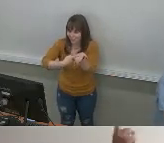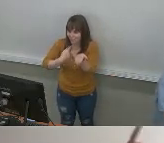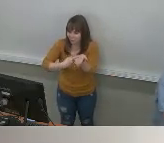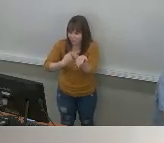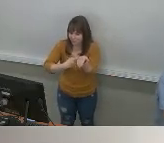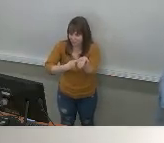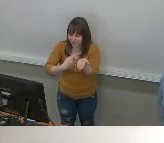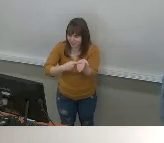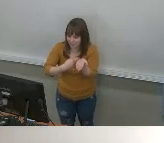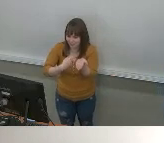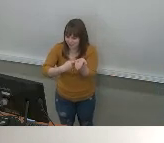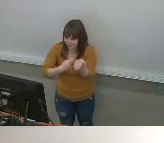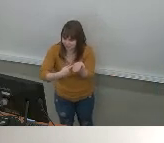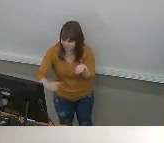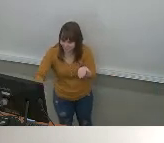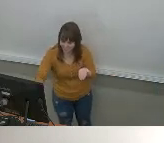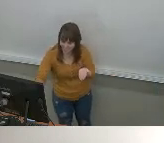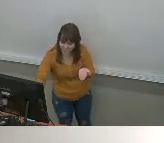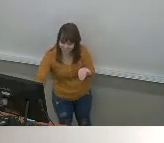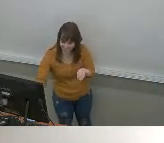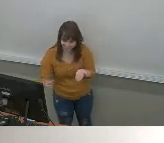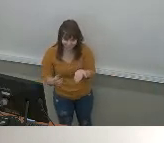in a different motion than cancel.